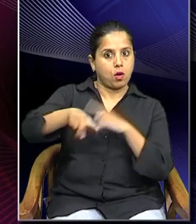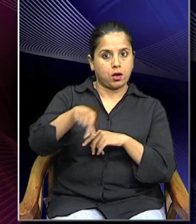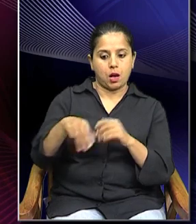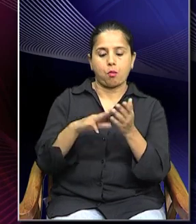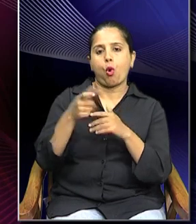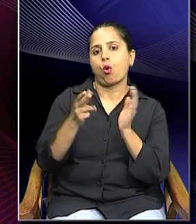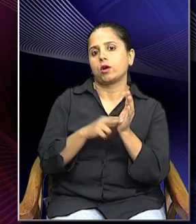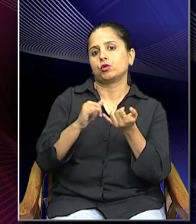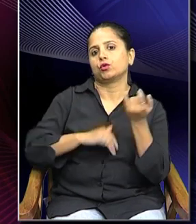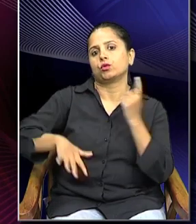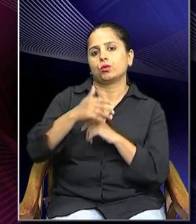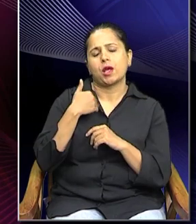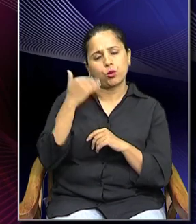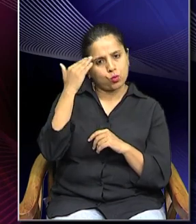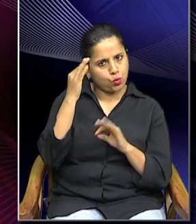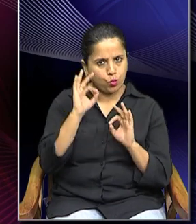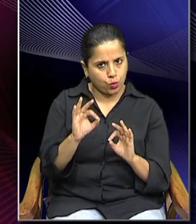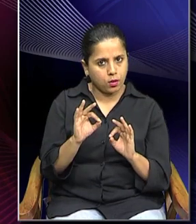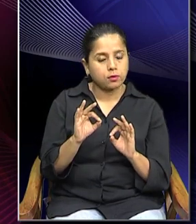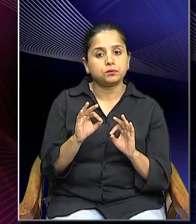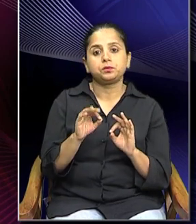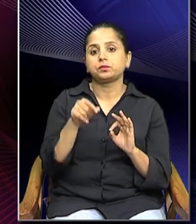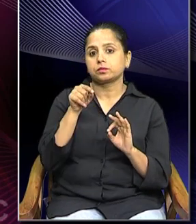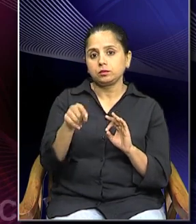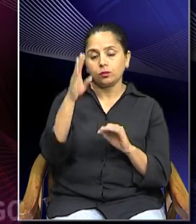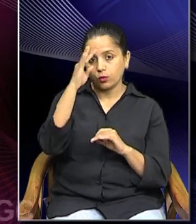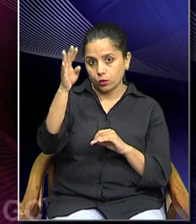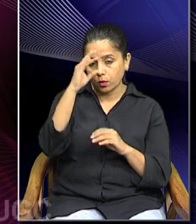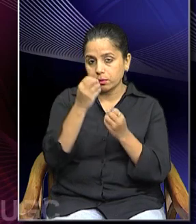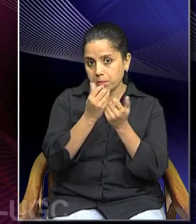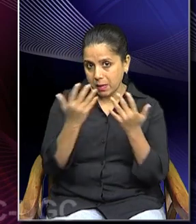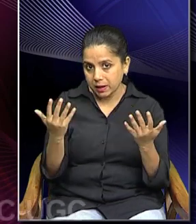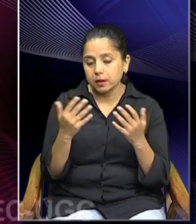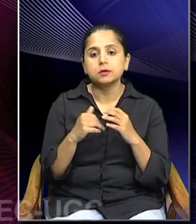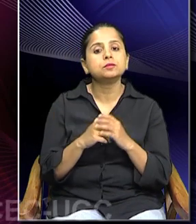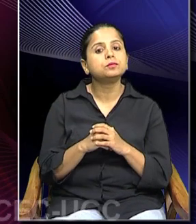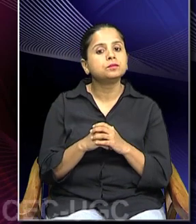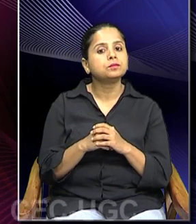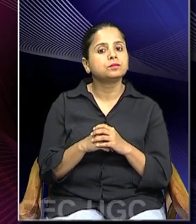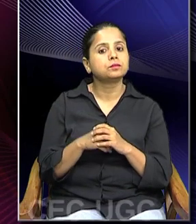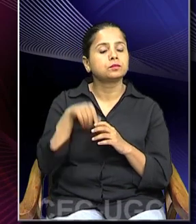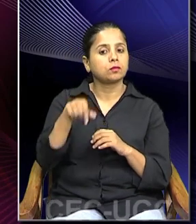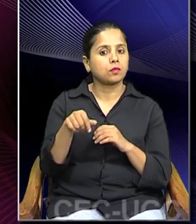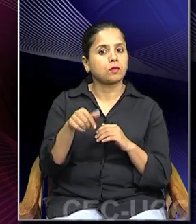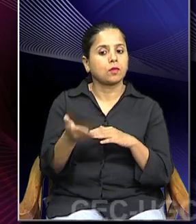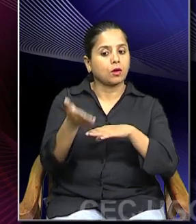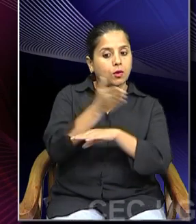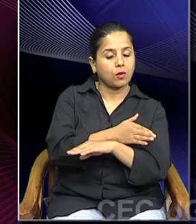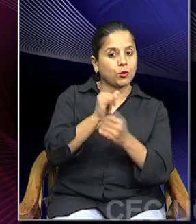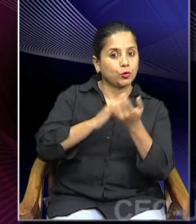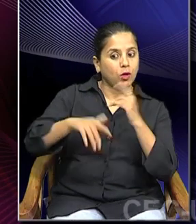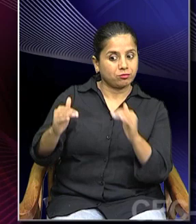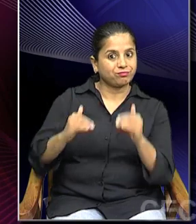society. So, we know that most theories of advancement of